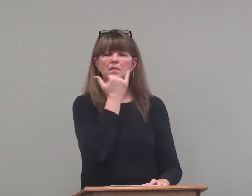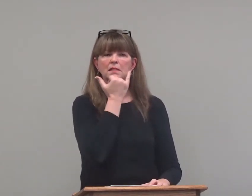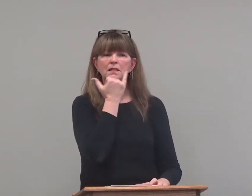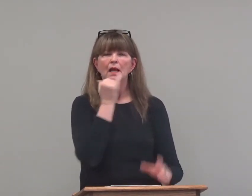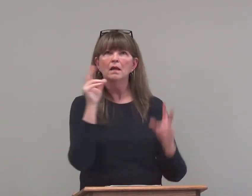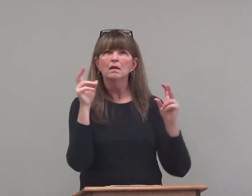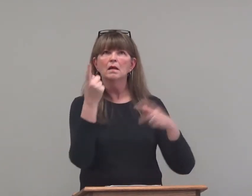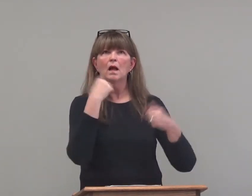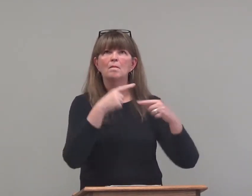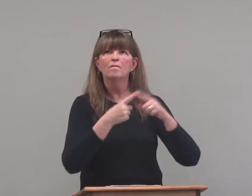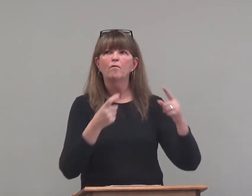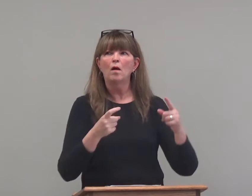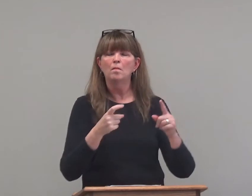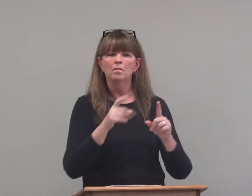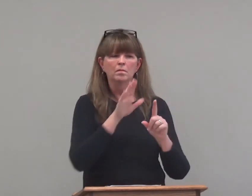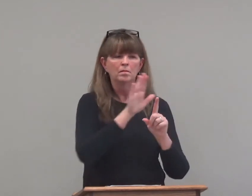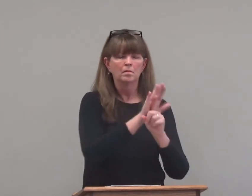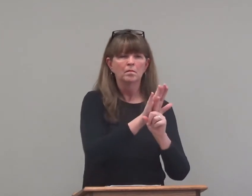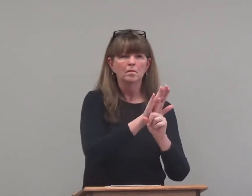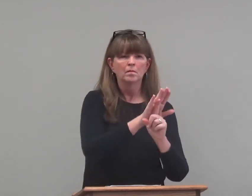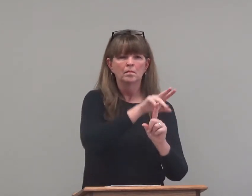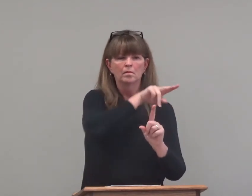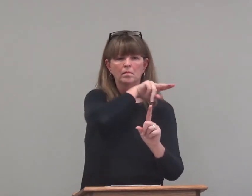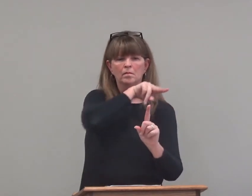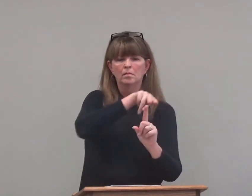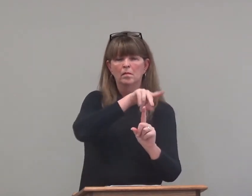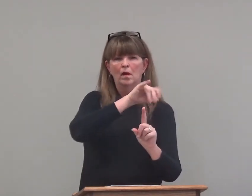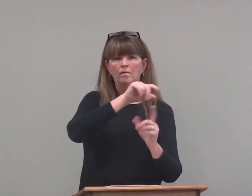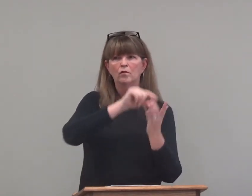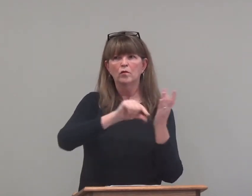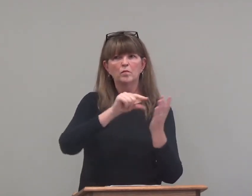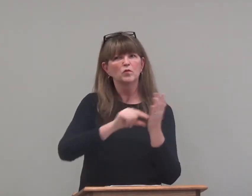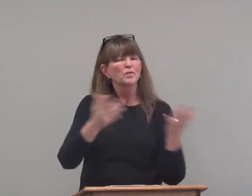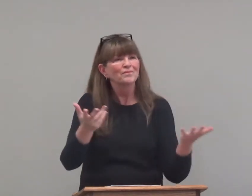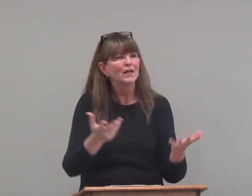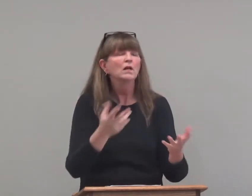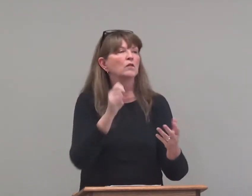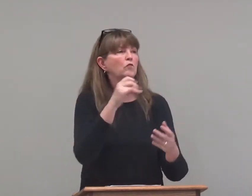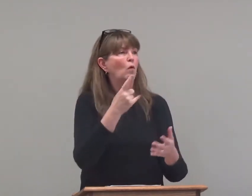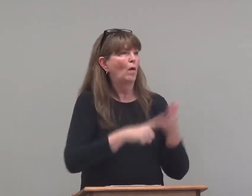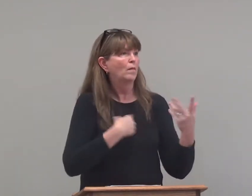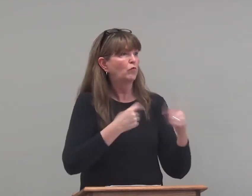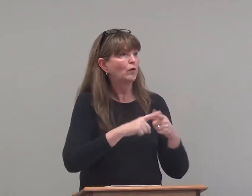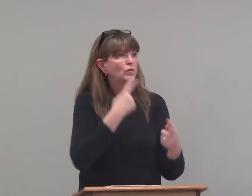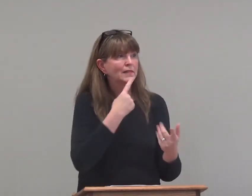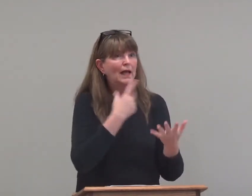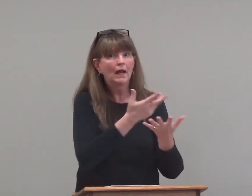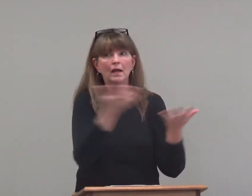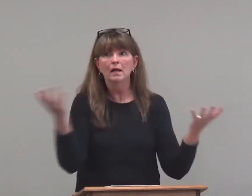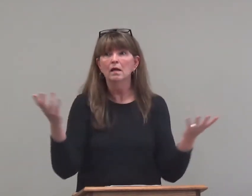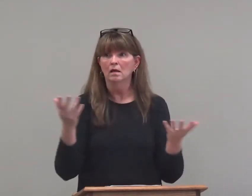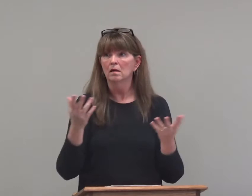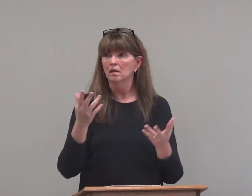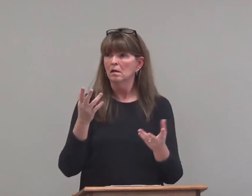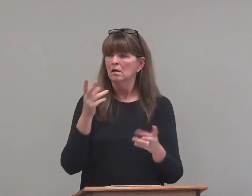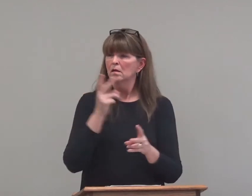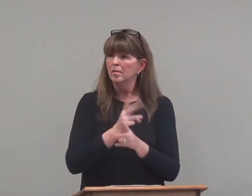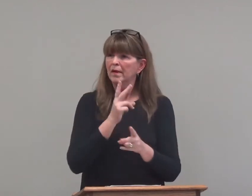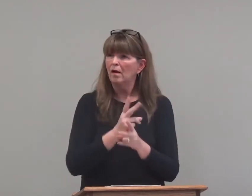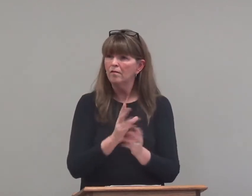errors. And the errors came from their personal perspective on Scripture. So what I'm trying to say to all of you guys